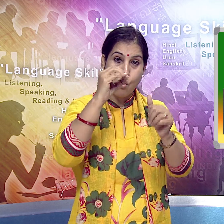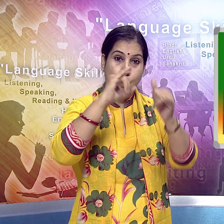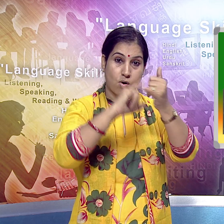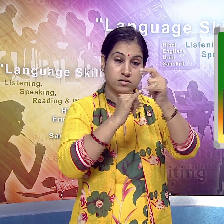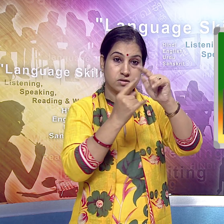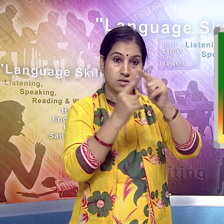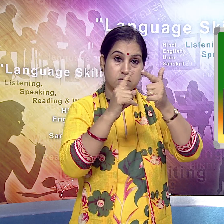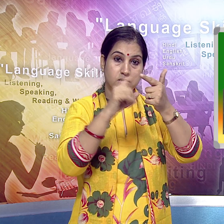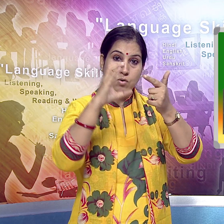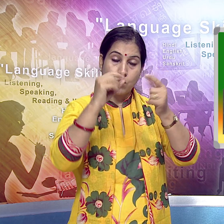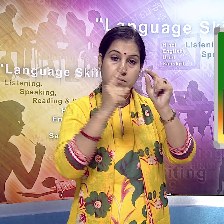osteoporosis.